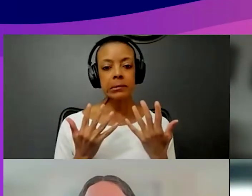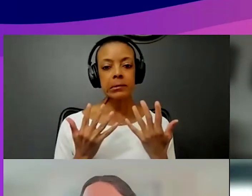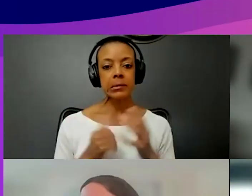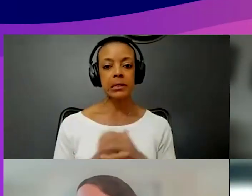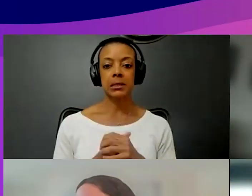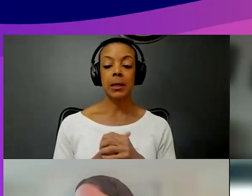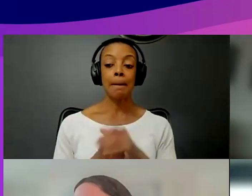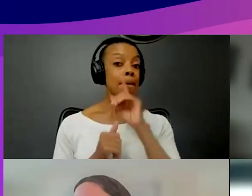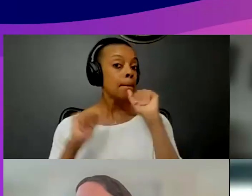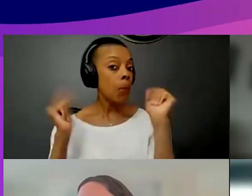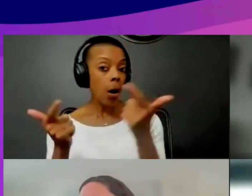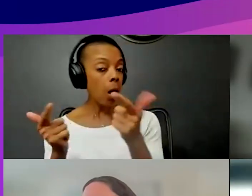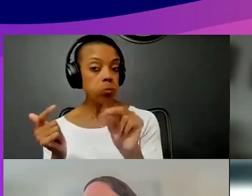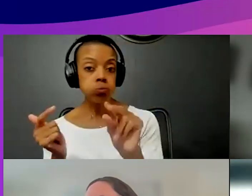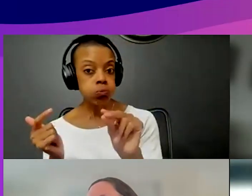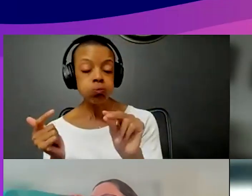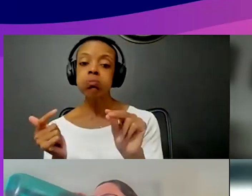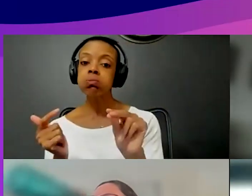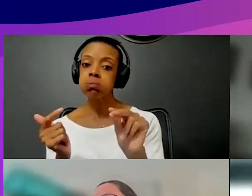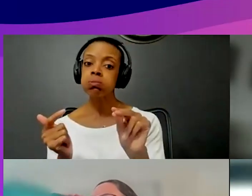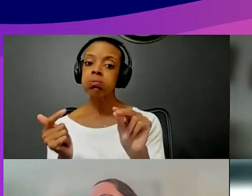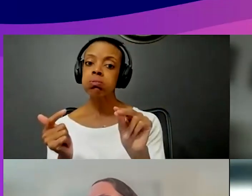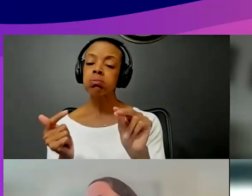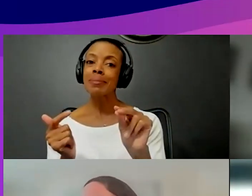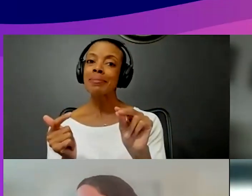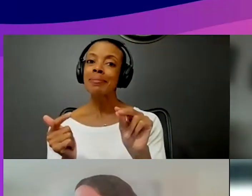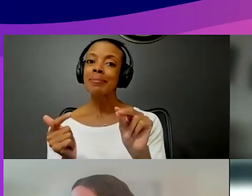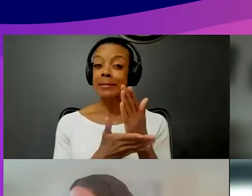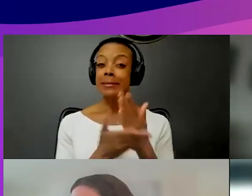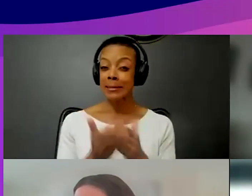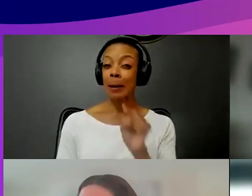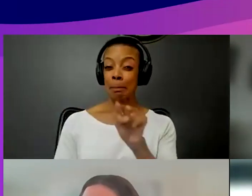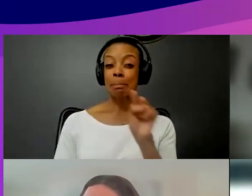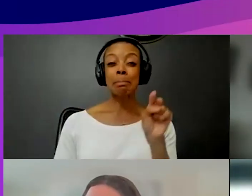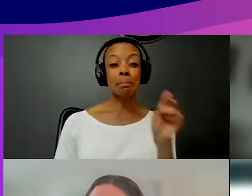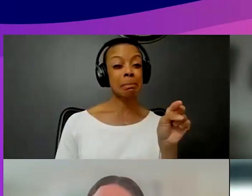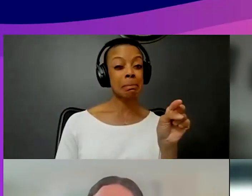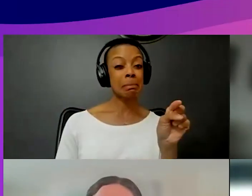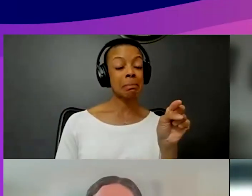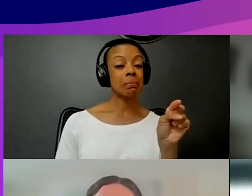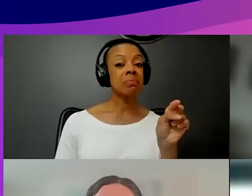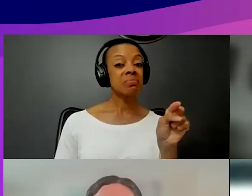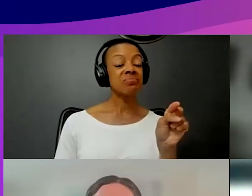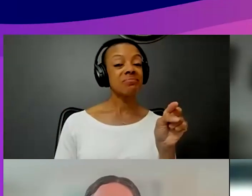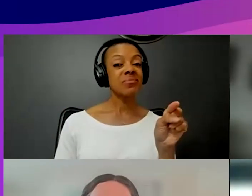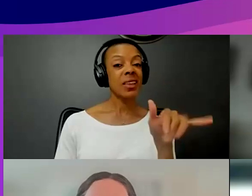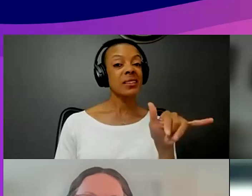all participants that it was sort of like this long-term abuse, but for quite a few that did come up. So